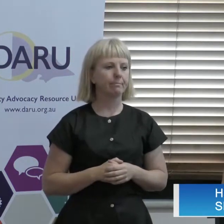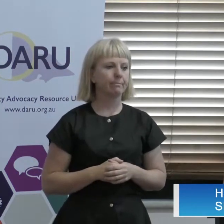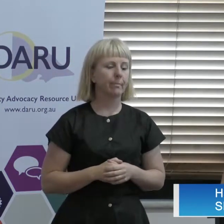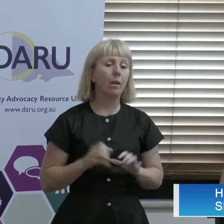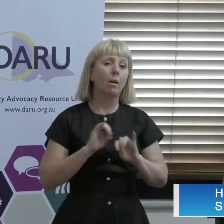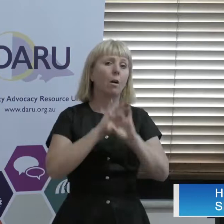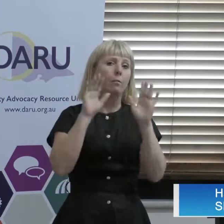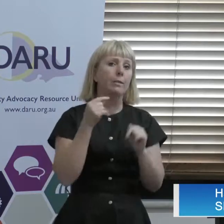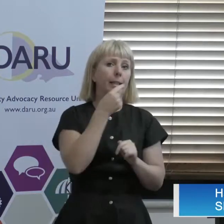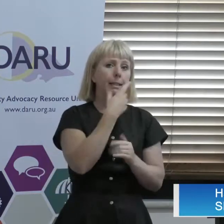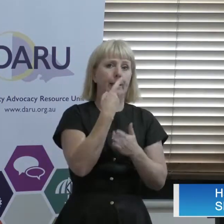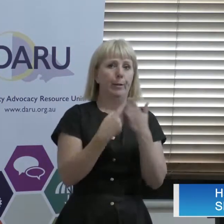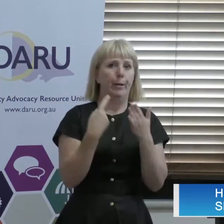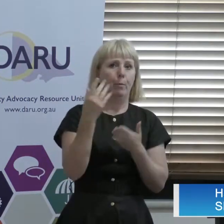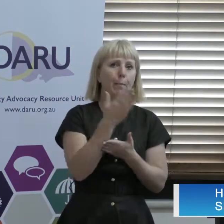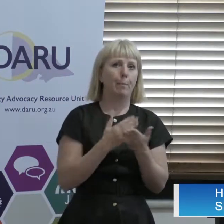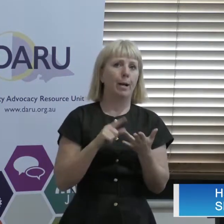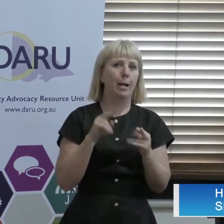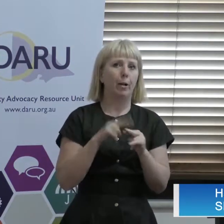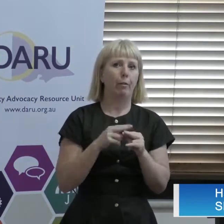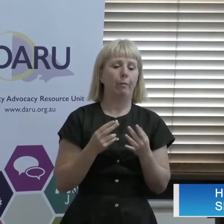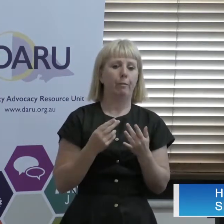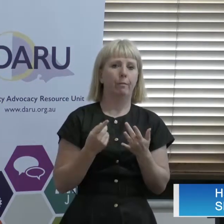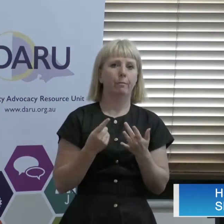part of a much bigger picture.